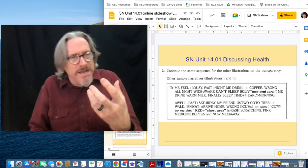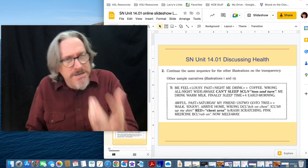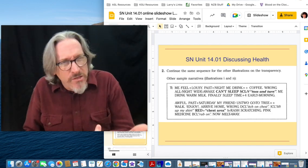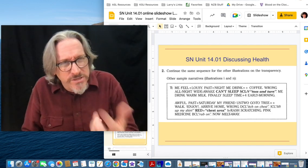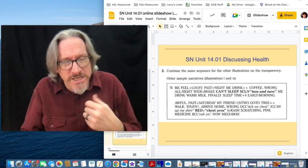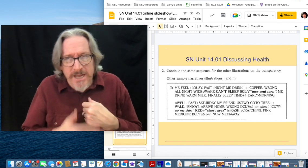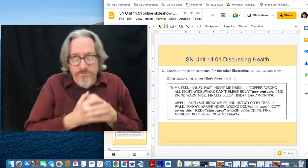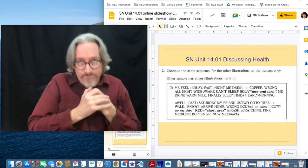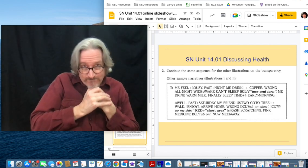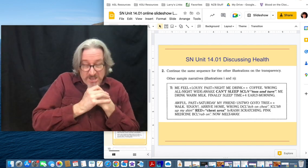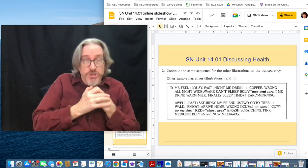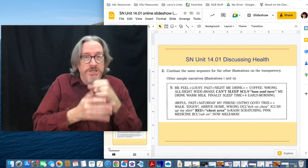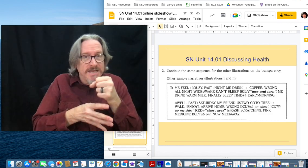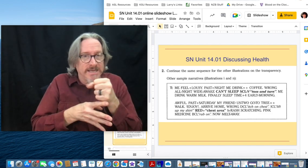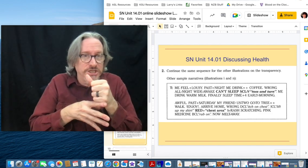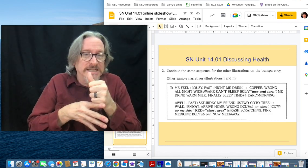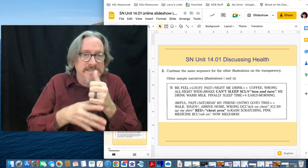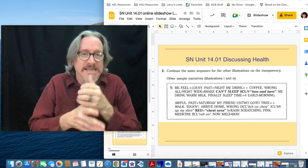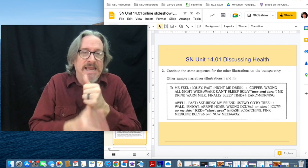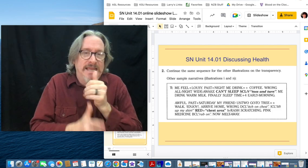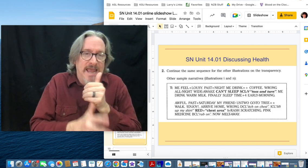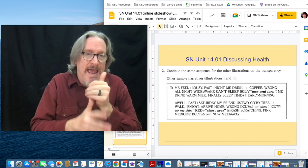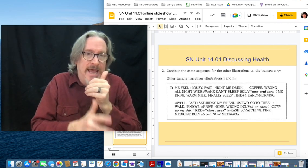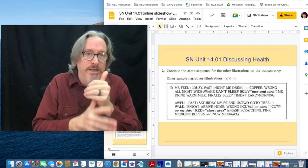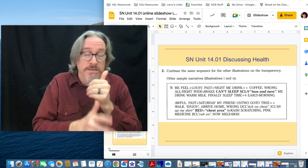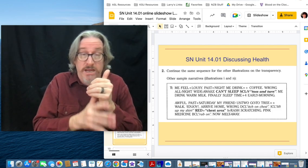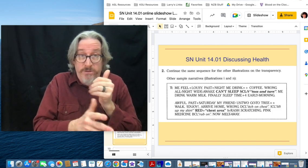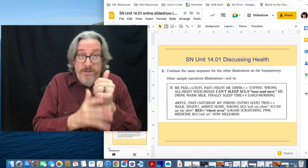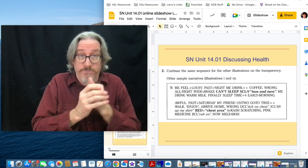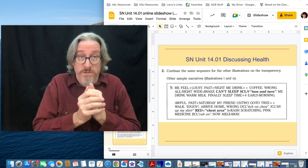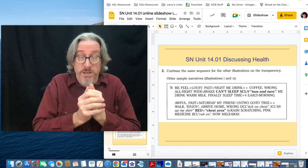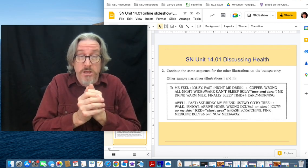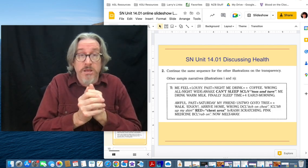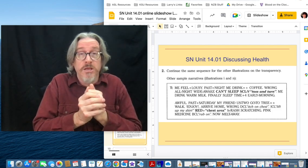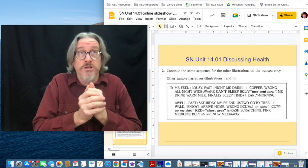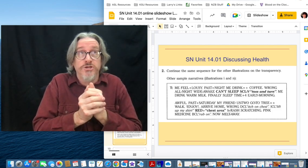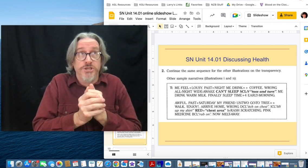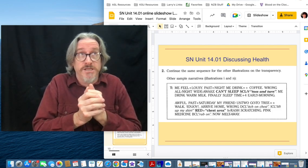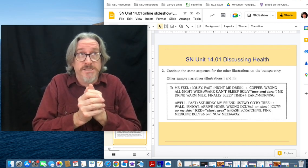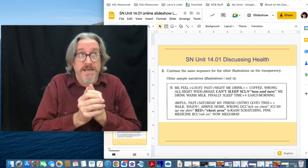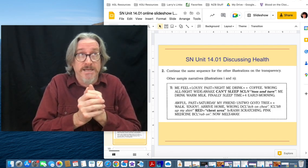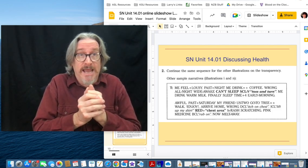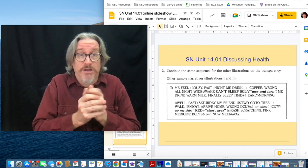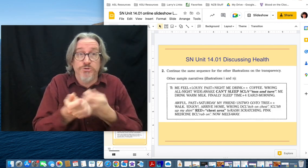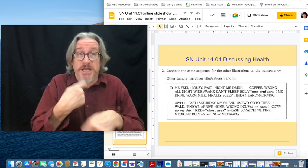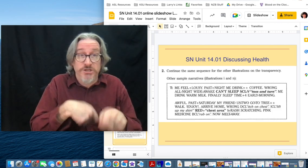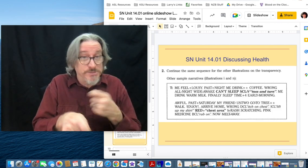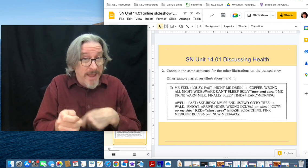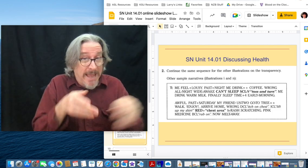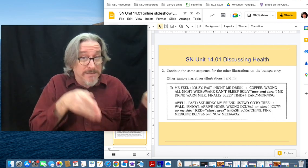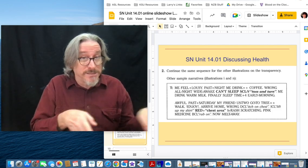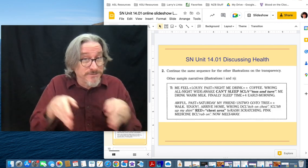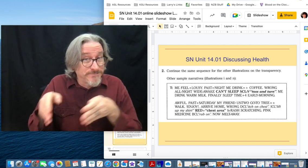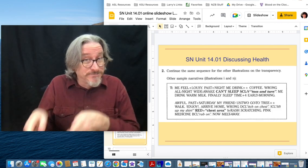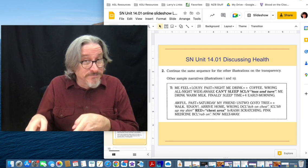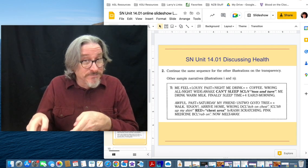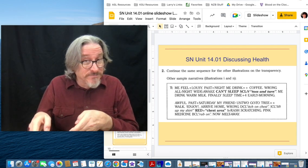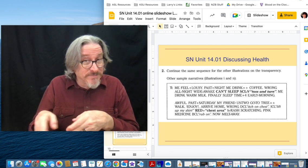There's another sign. She didn't say he had diarrhea. She said they had to change his